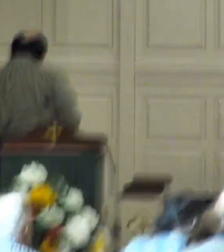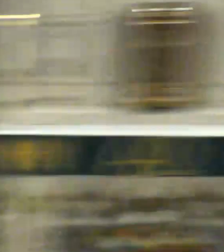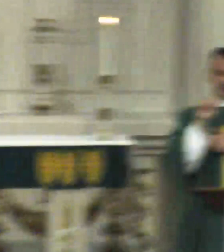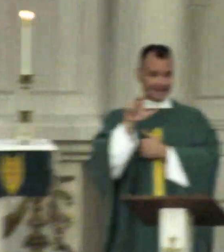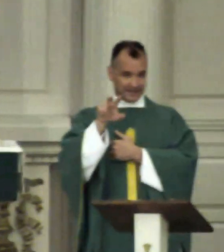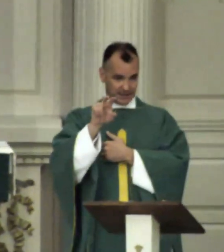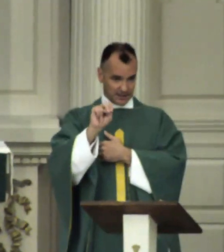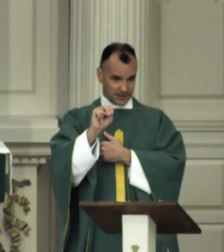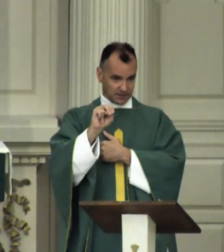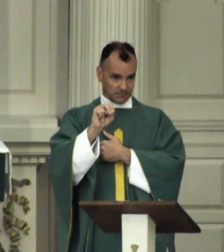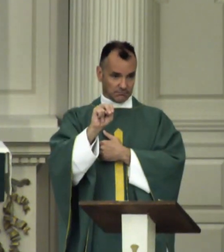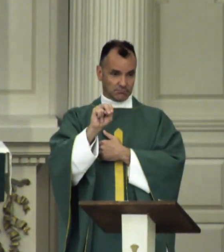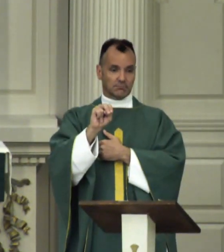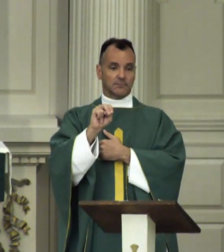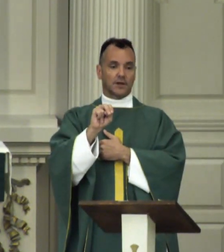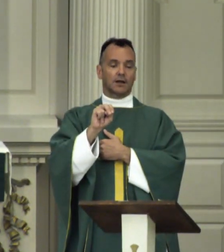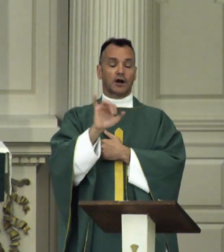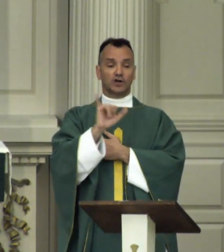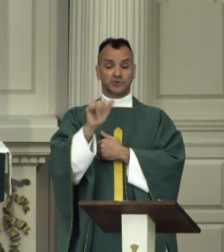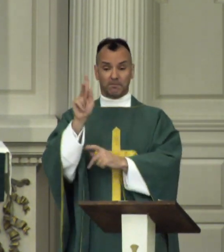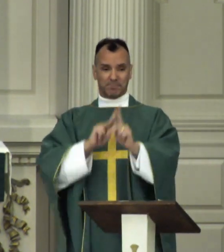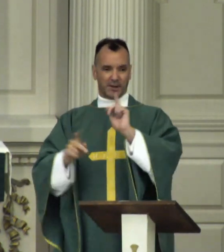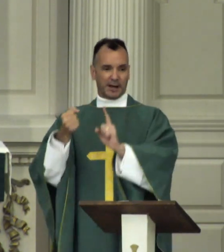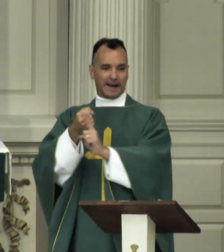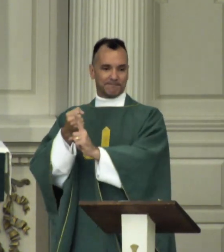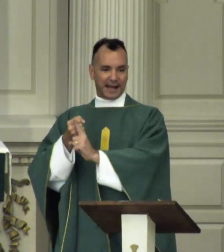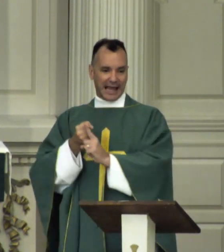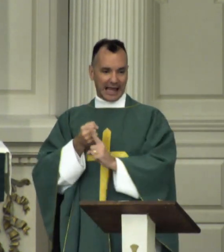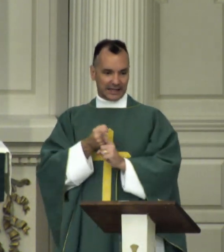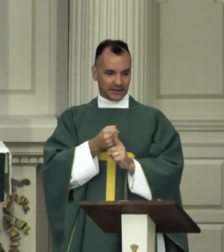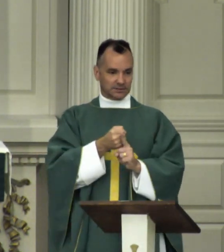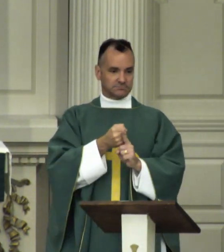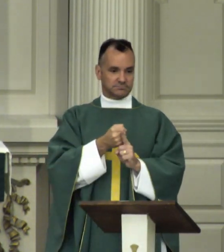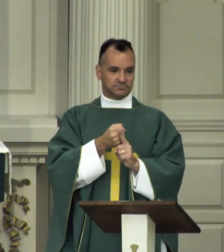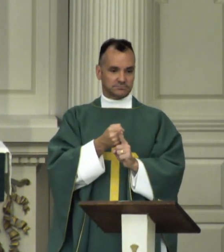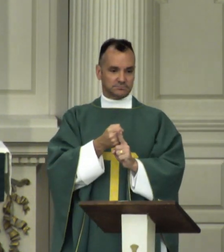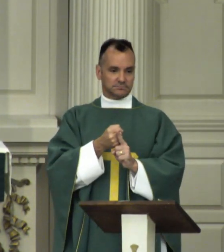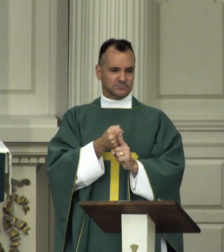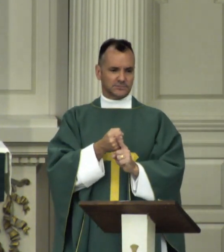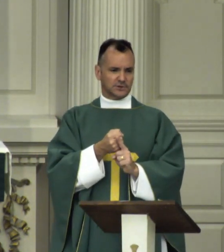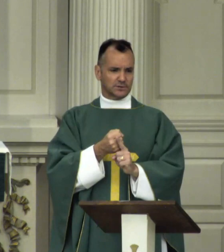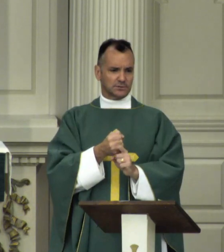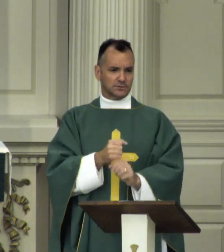For the victims of Hurricane